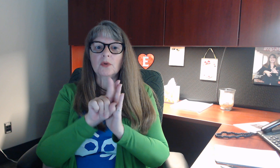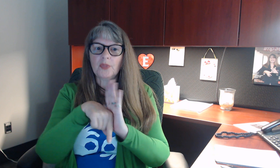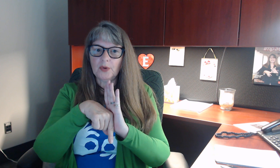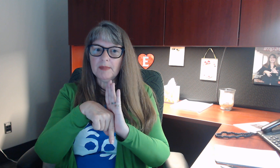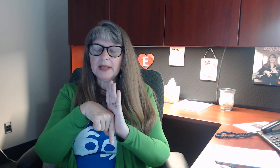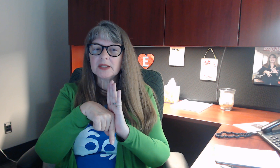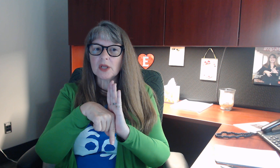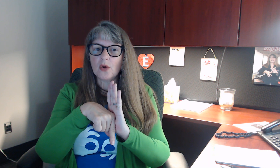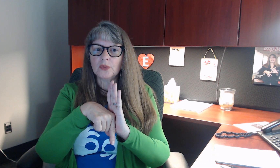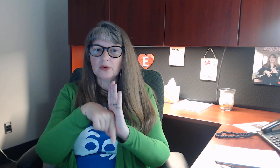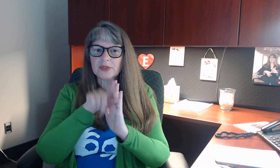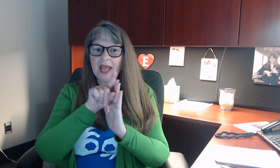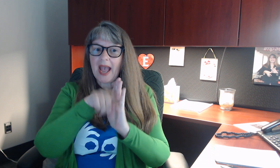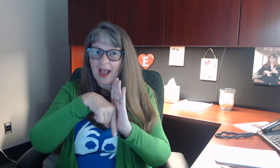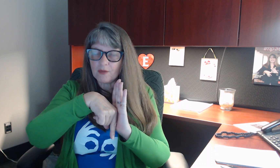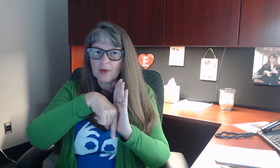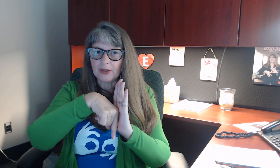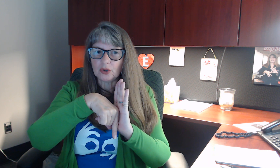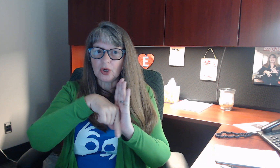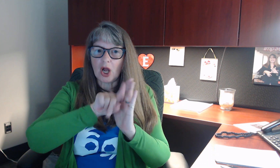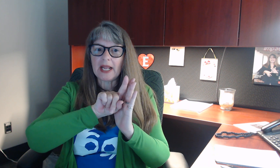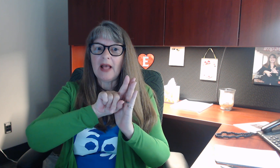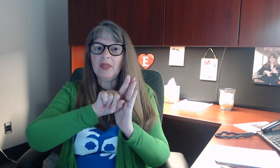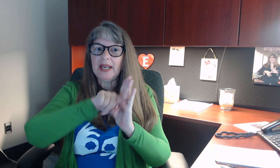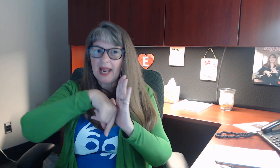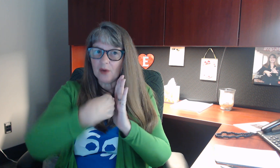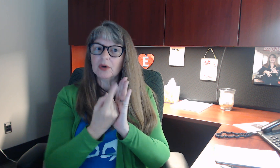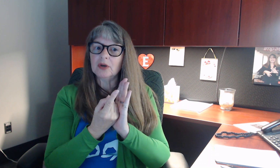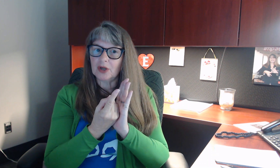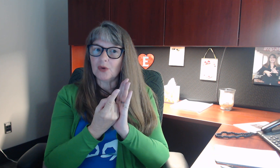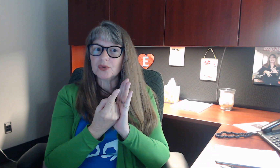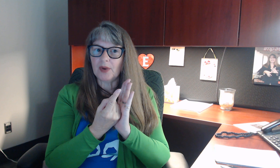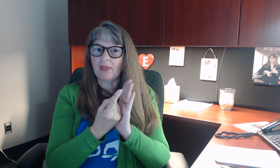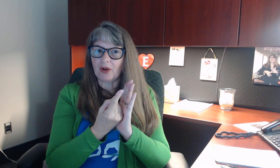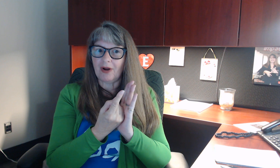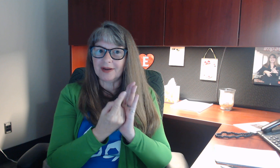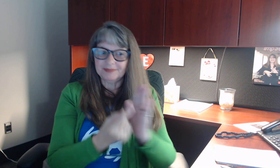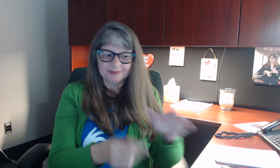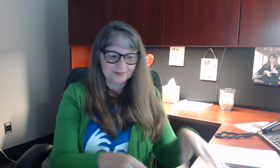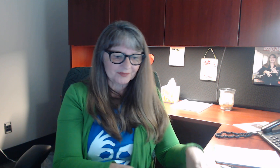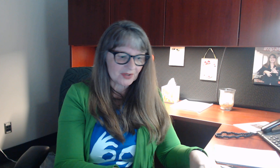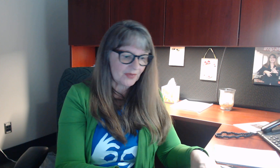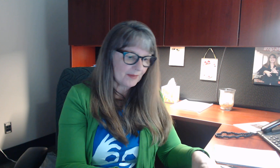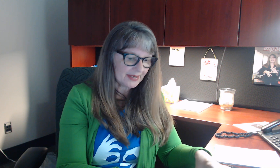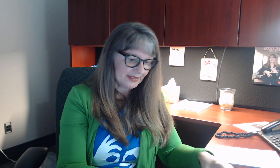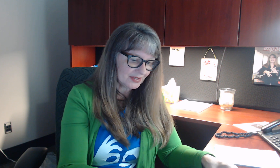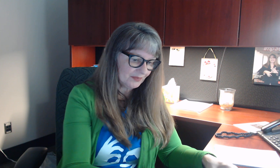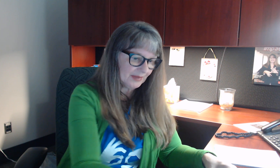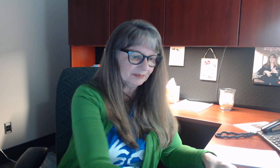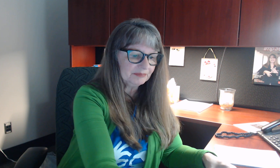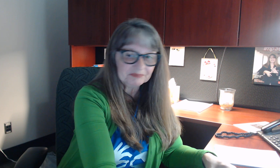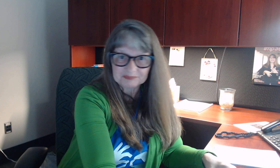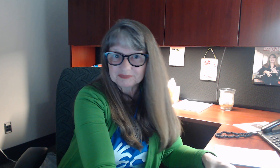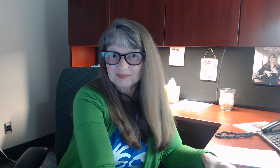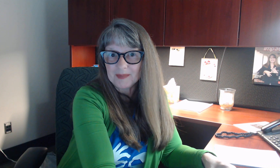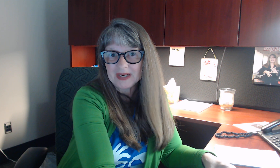30 minutes only goes halfway around your clock, and then an hour goes around the clock. So that makes sense, right? I mean,